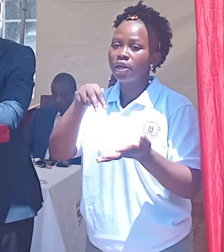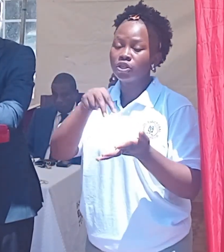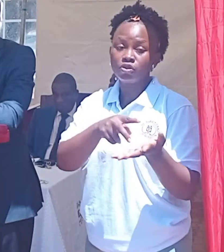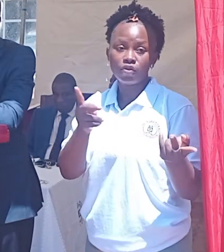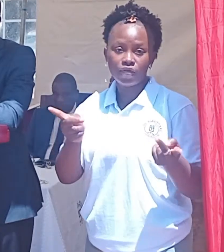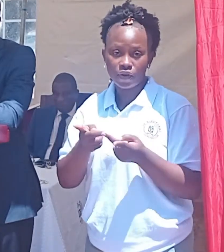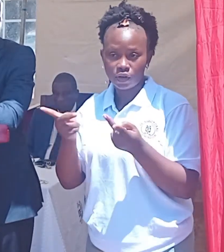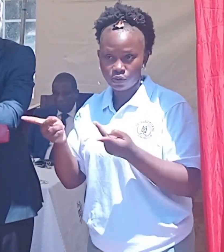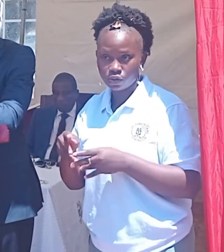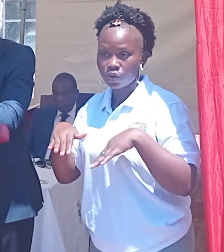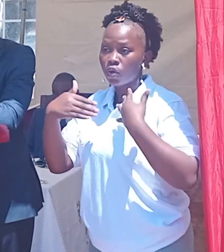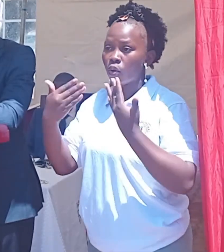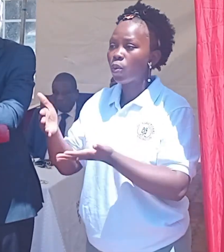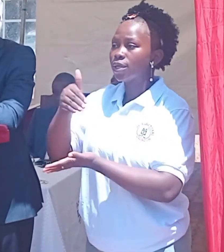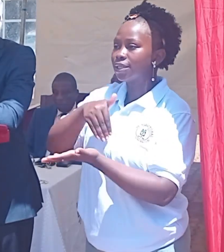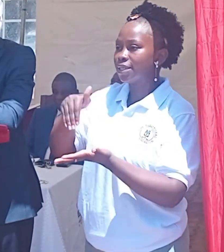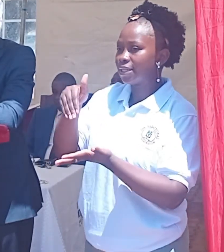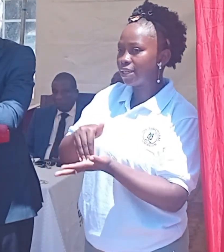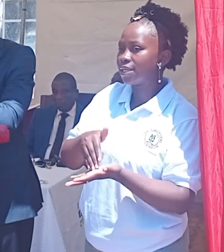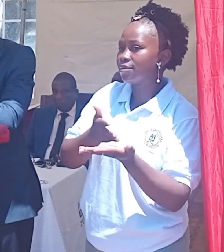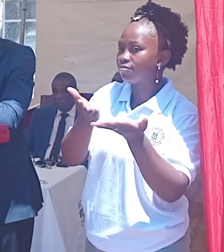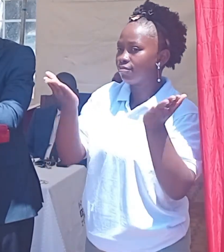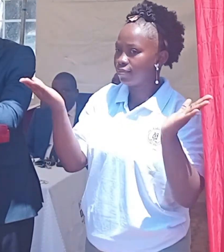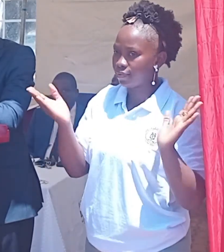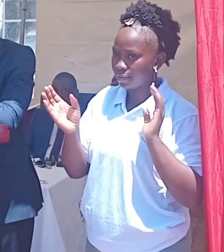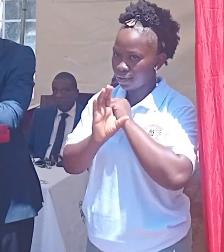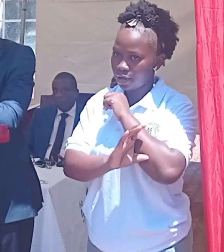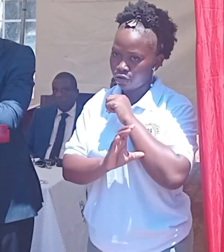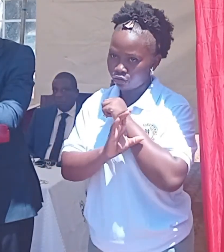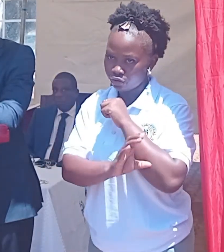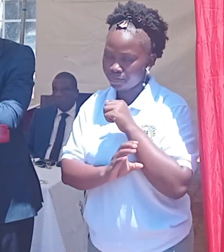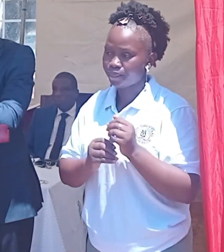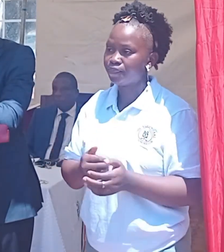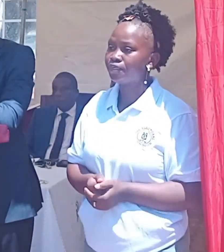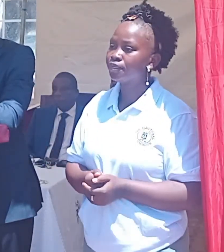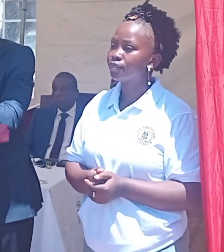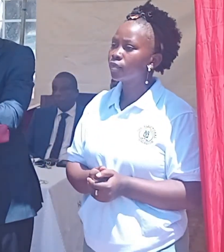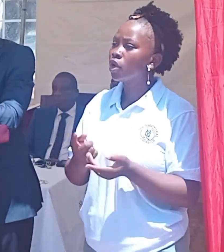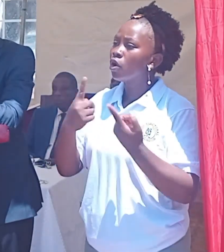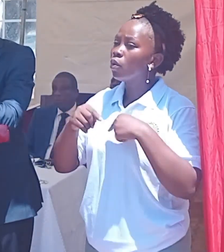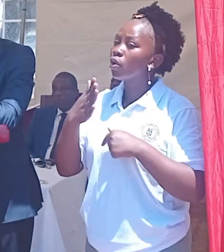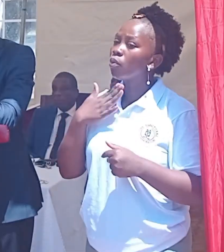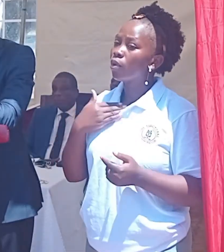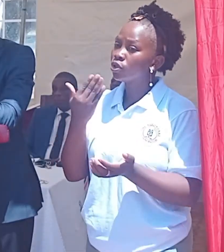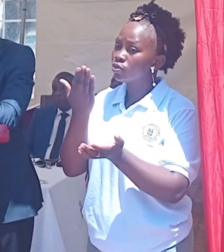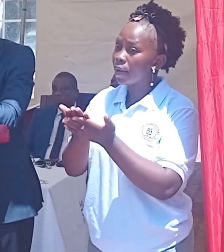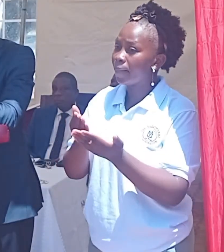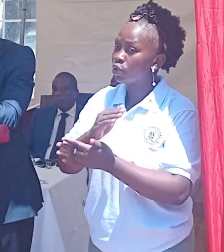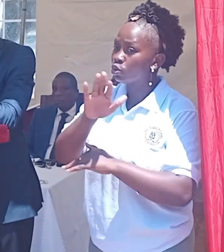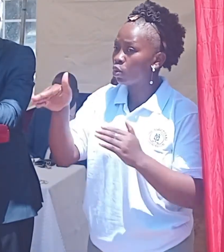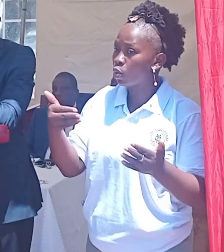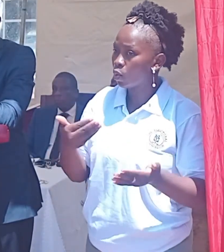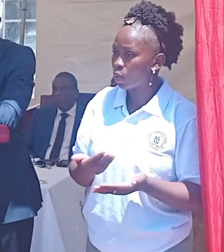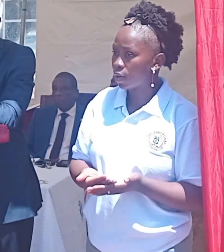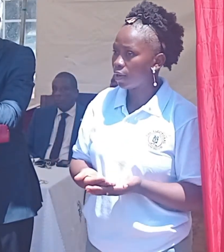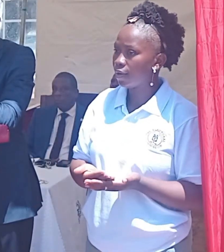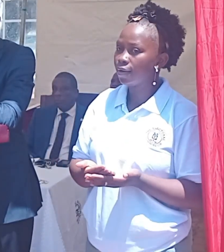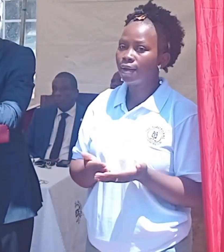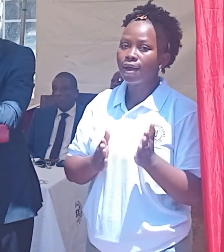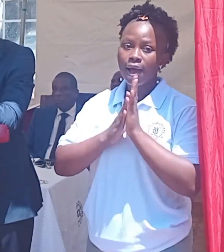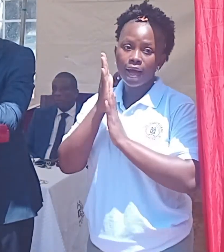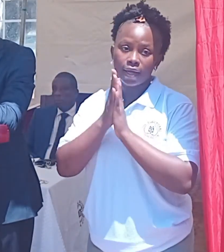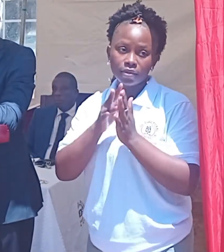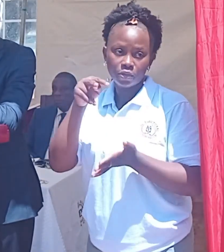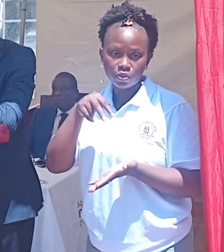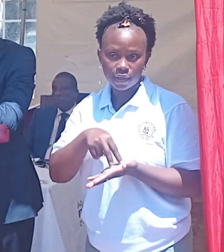venues or centers across the country. We want to appeal to all the